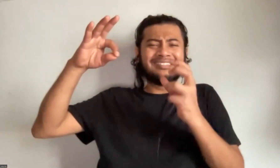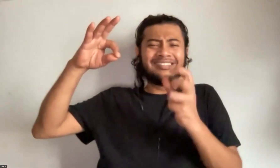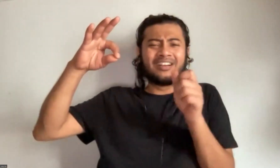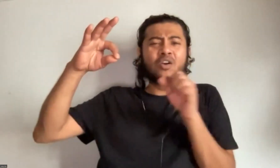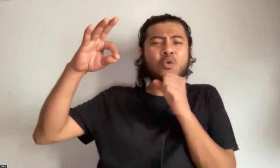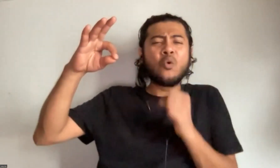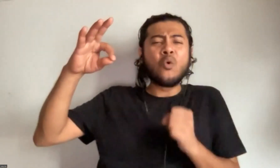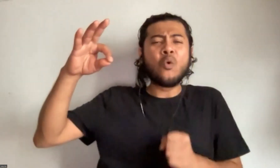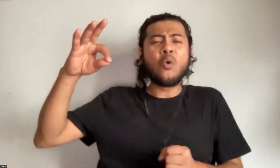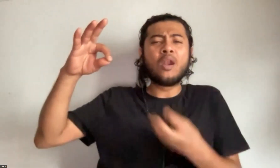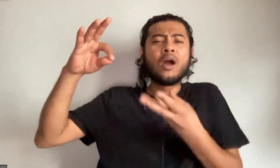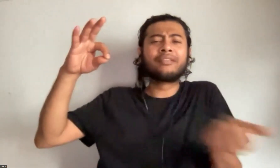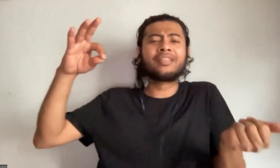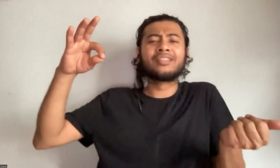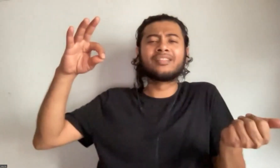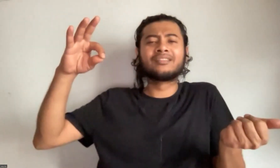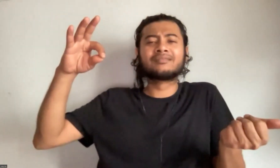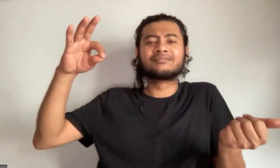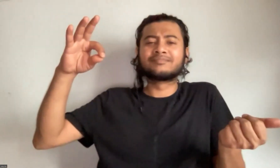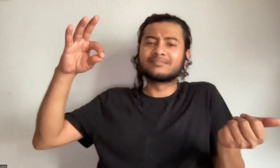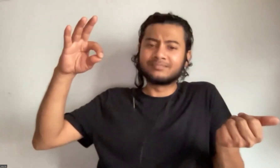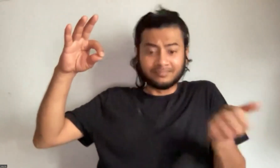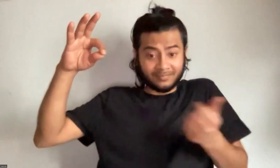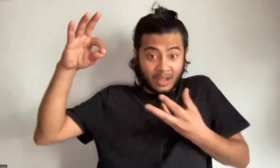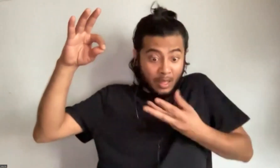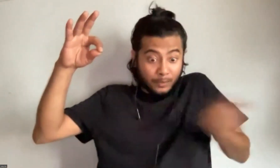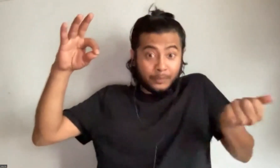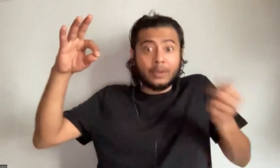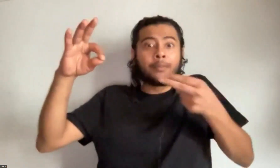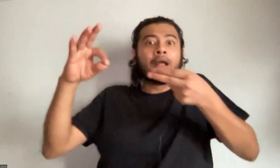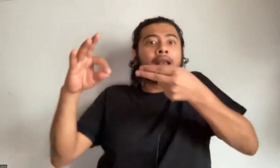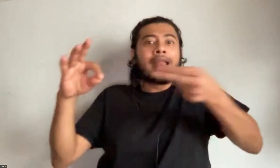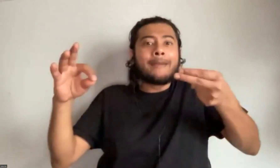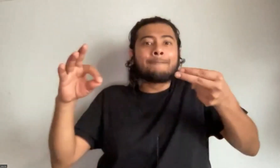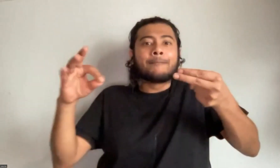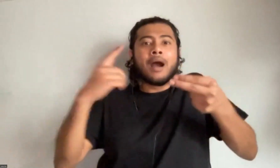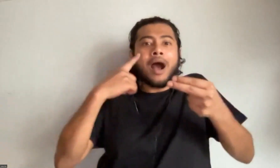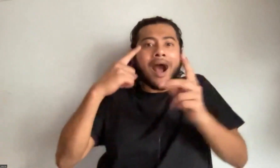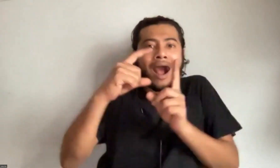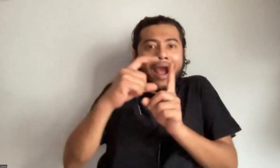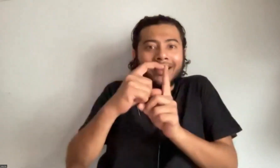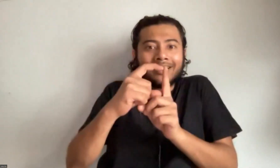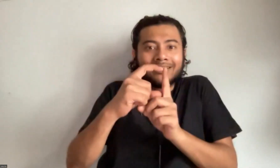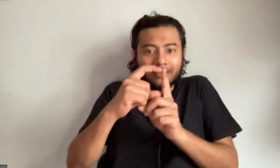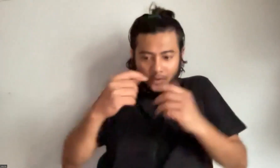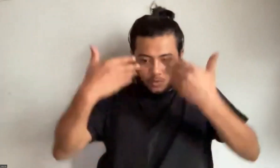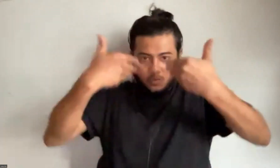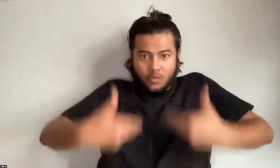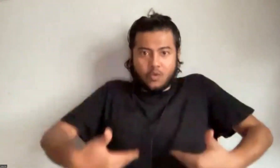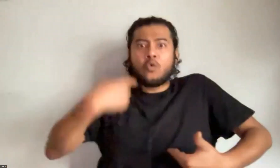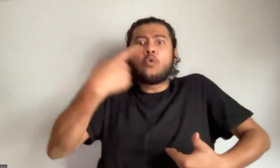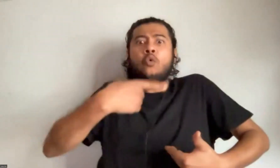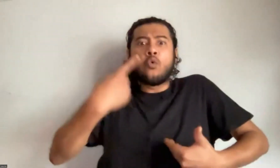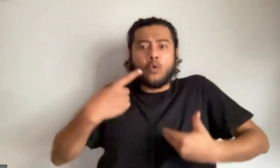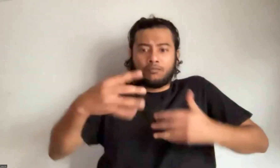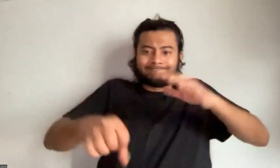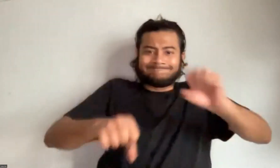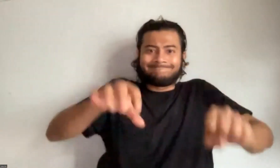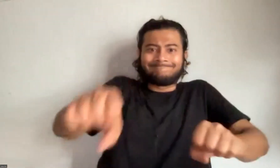me. I will not be able to keep anything with me. So everything around me is